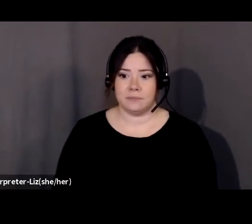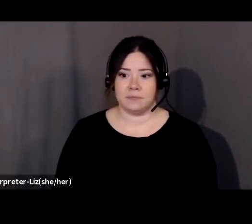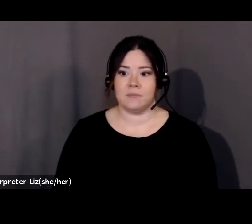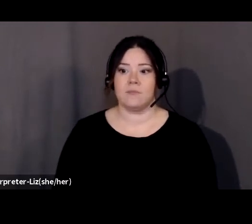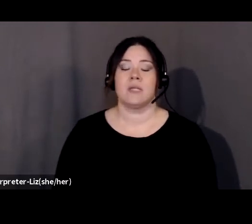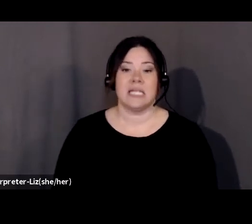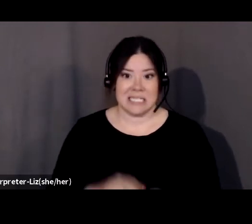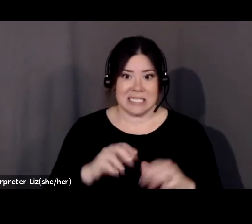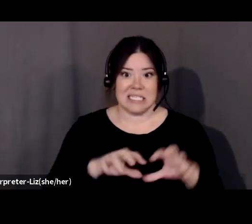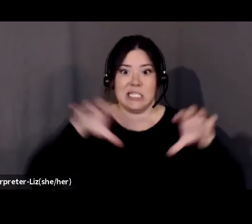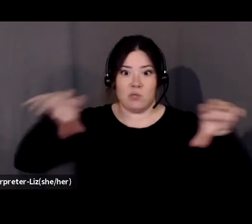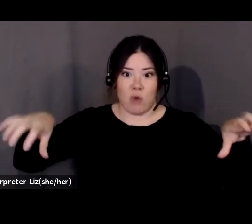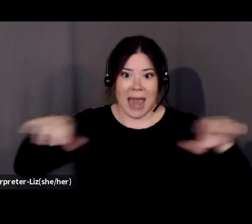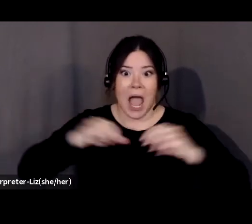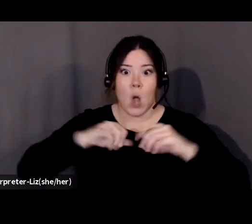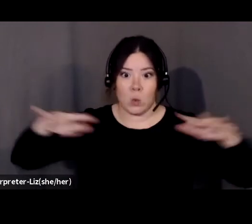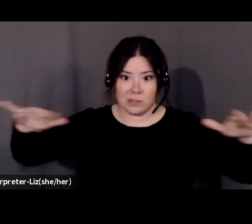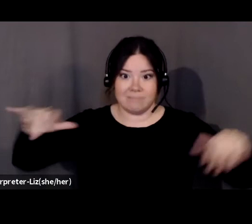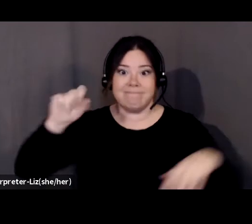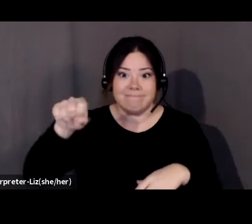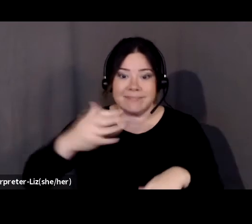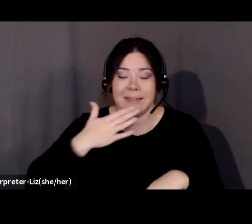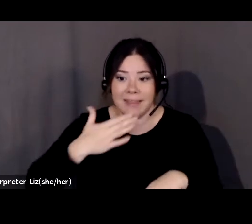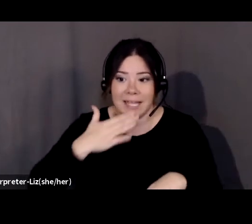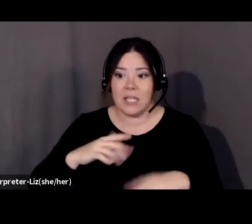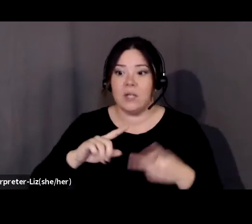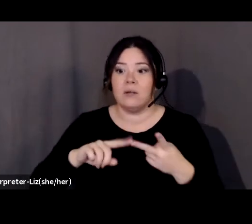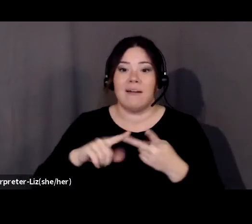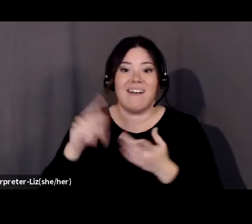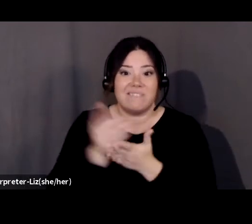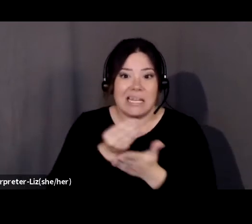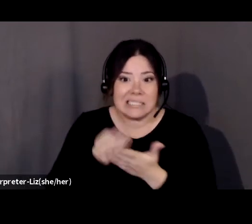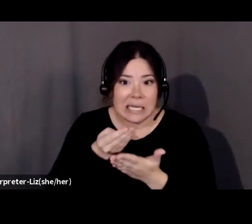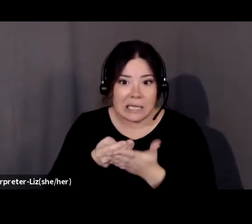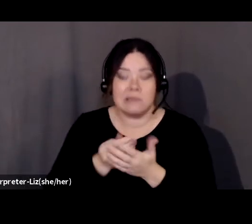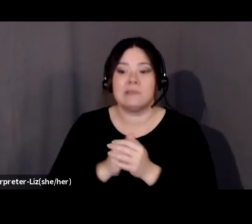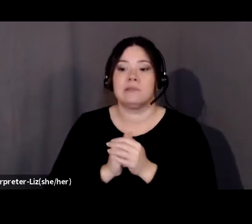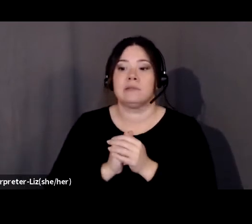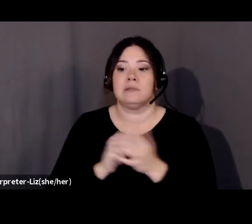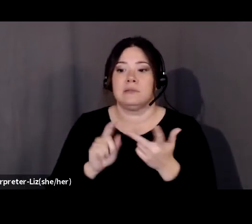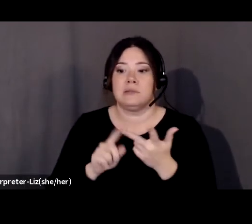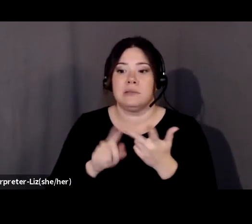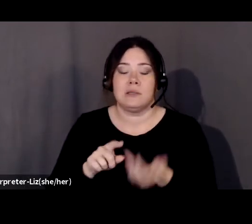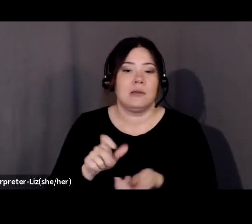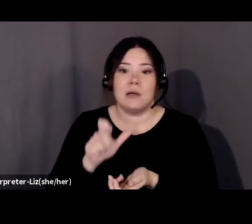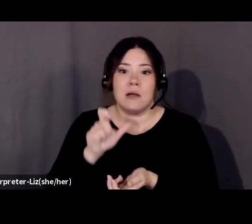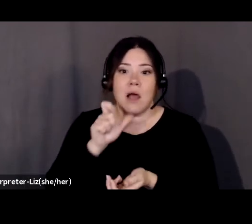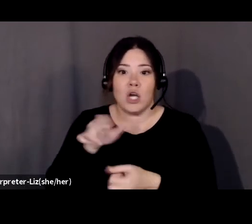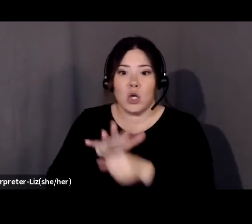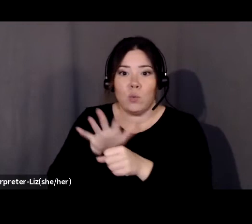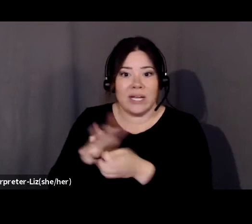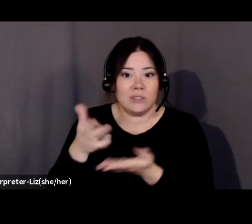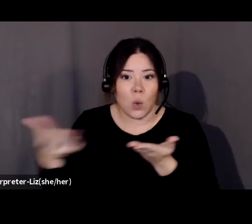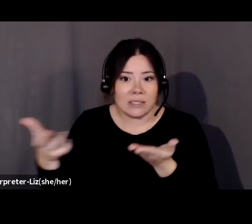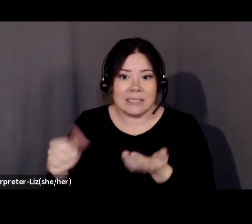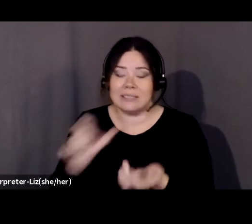It's spread out. Thank you, Sandy. Garrett says funding. Lily says under-resourced and